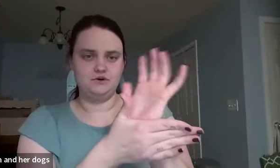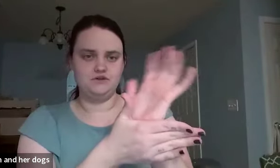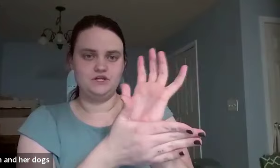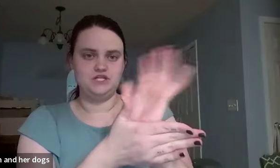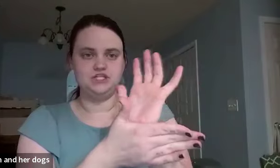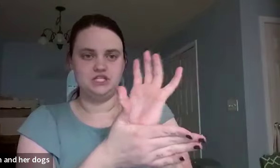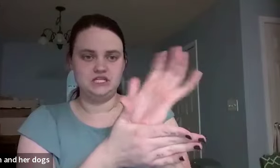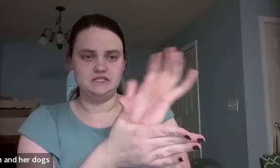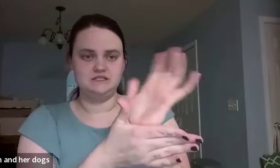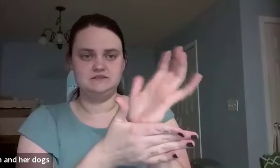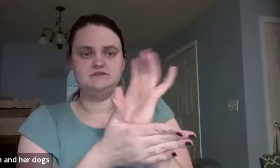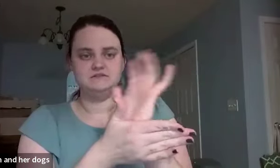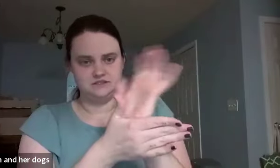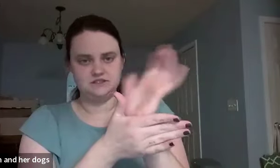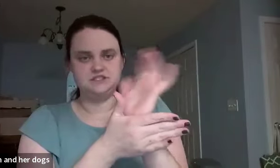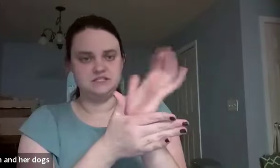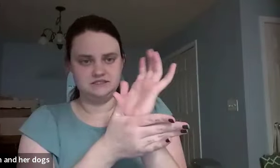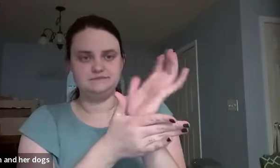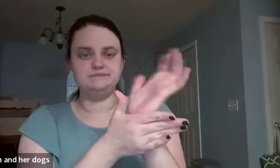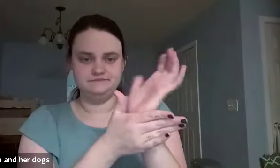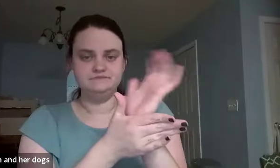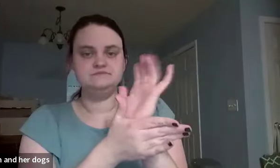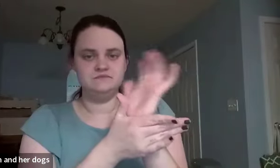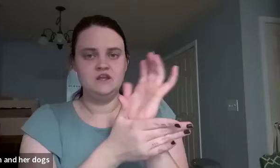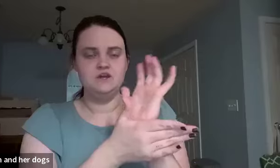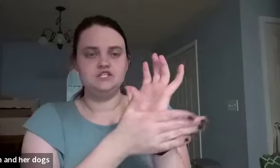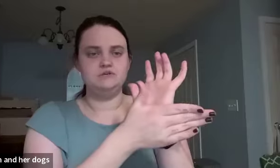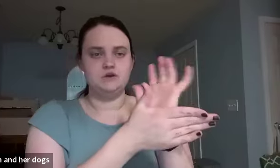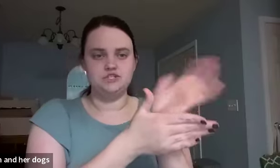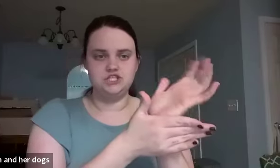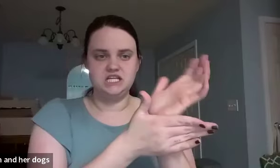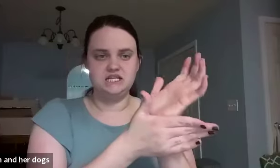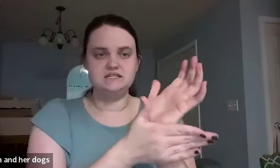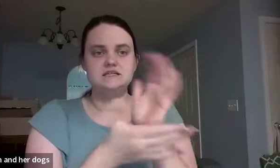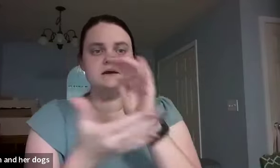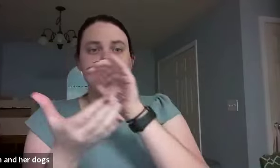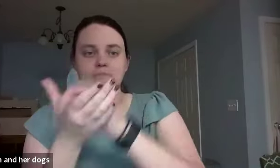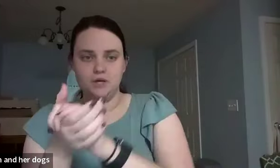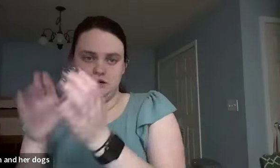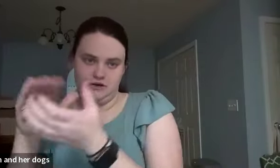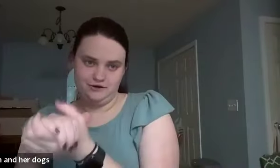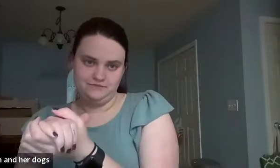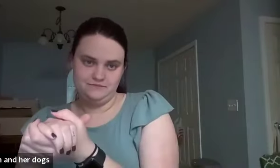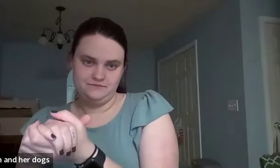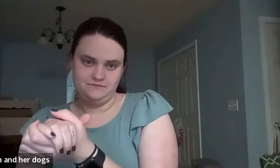forth. Cheese, cheese. So you would go cheese, burger,